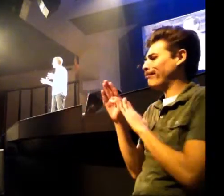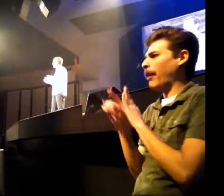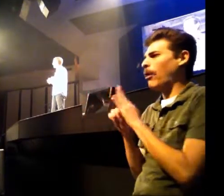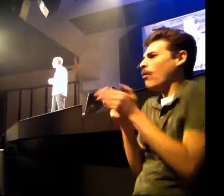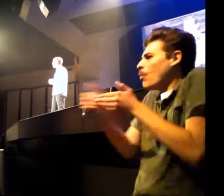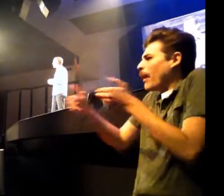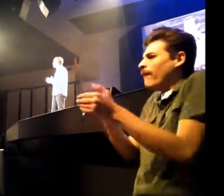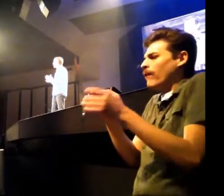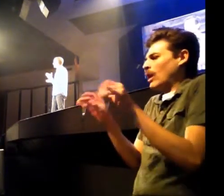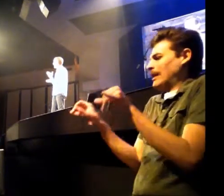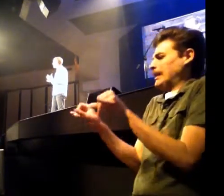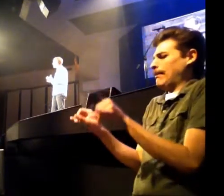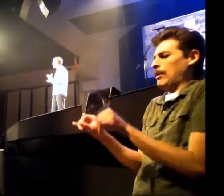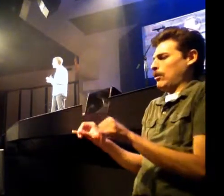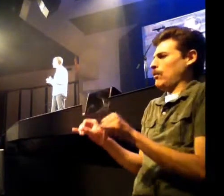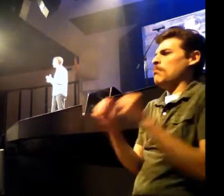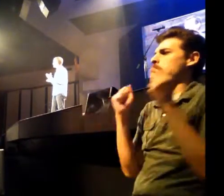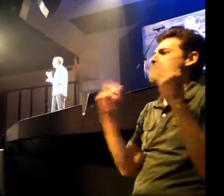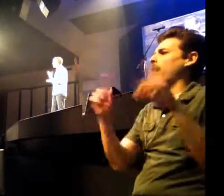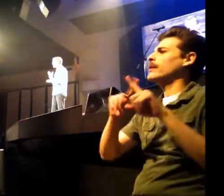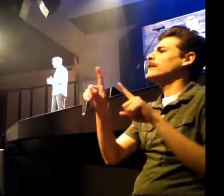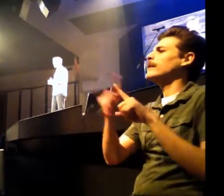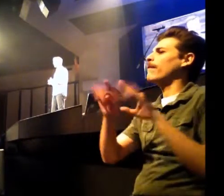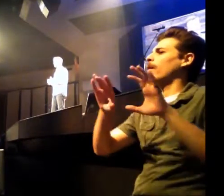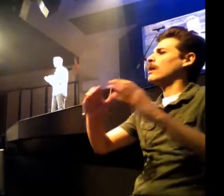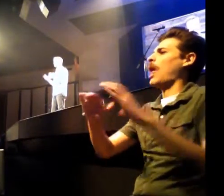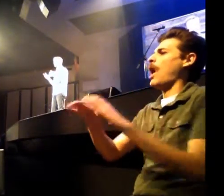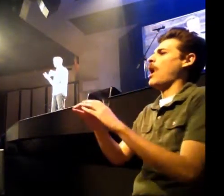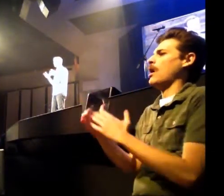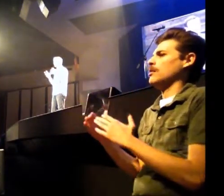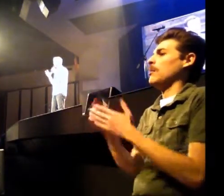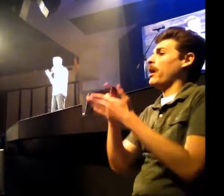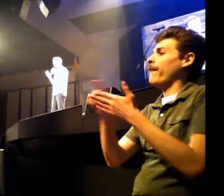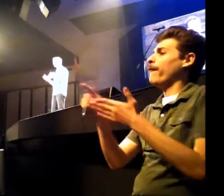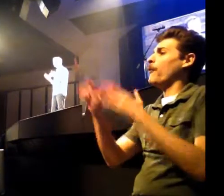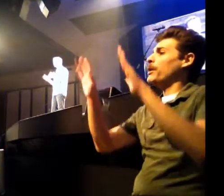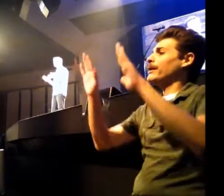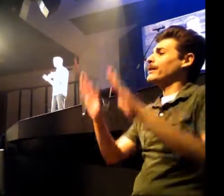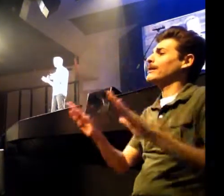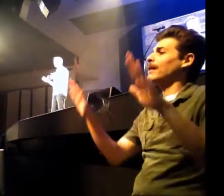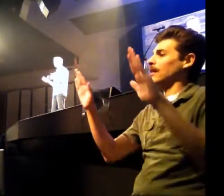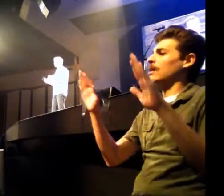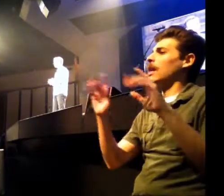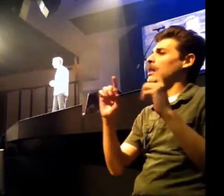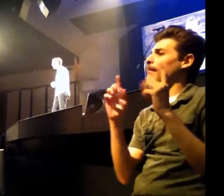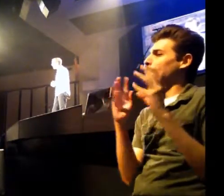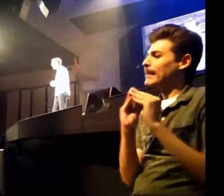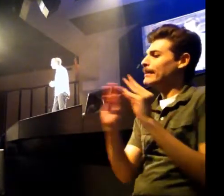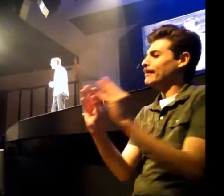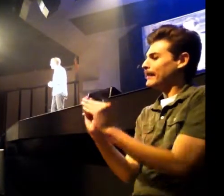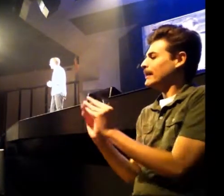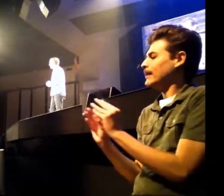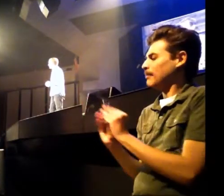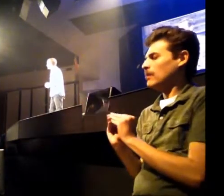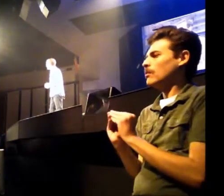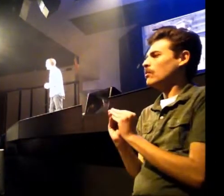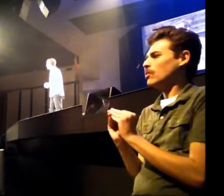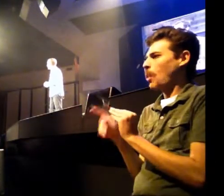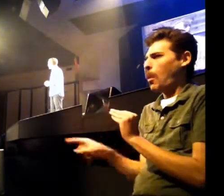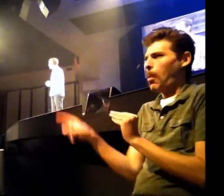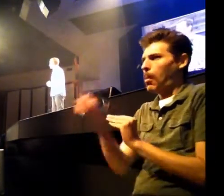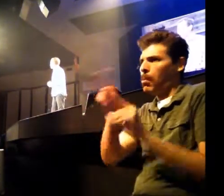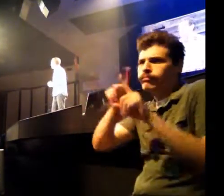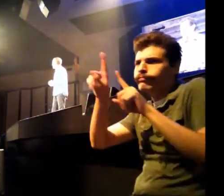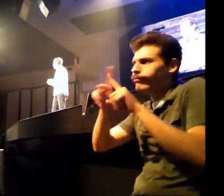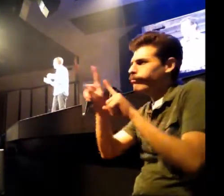and be loved. And our ABFs meet every single Sunday, and it's a chance to just build those relationships. And you'll recall, a few weeks